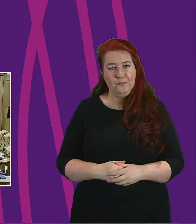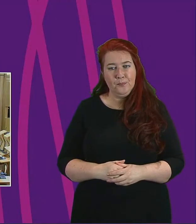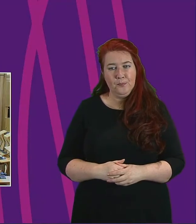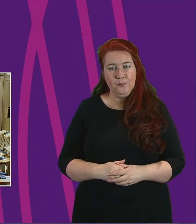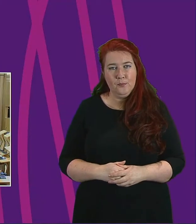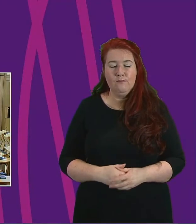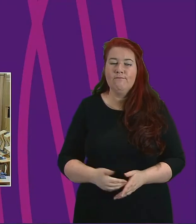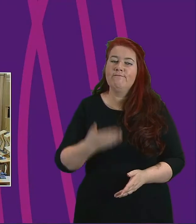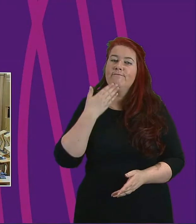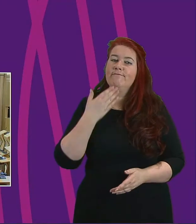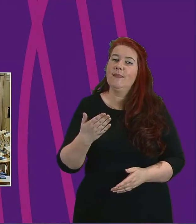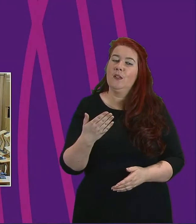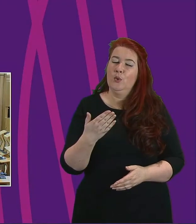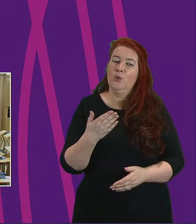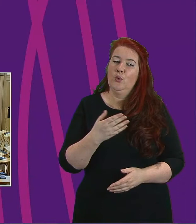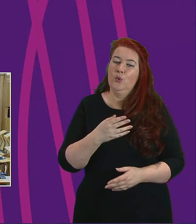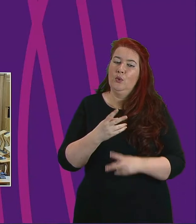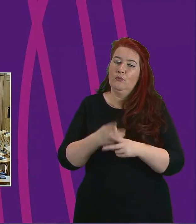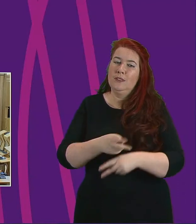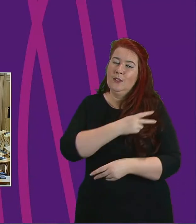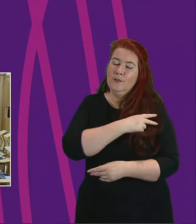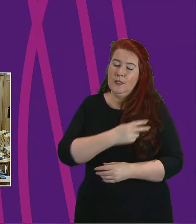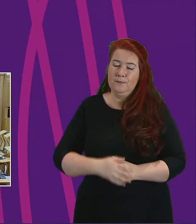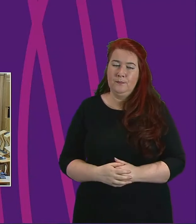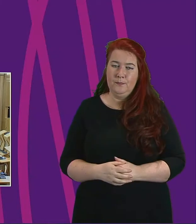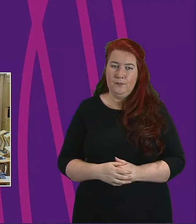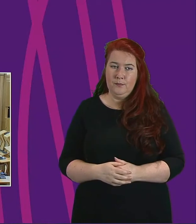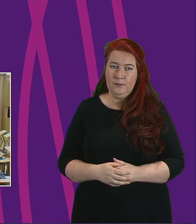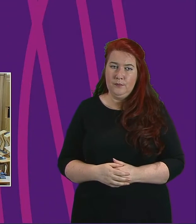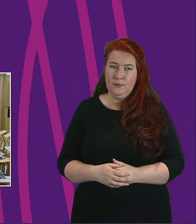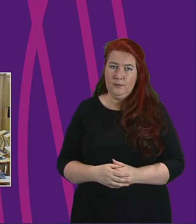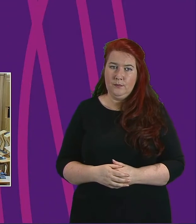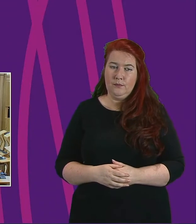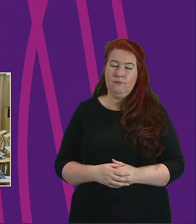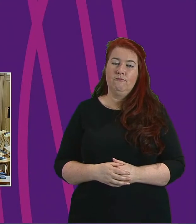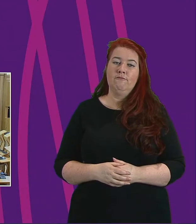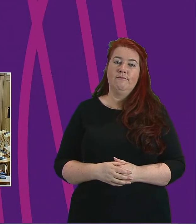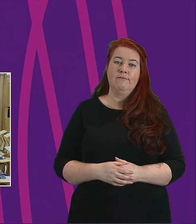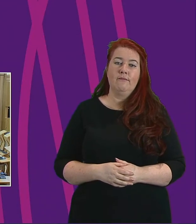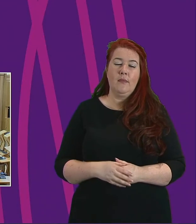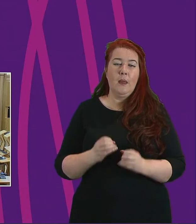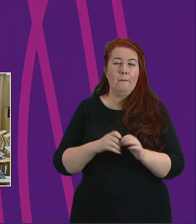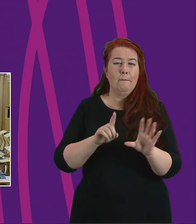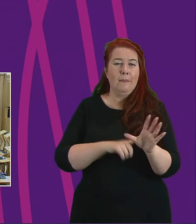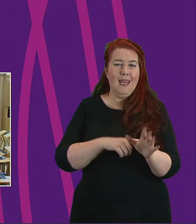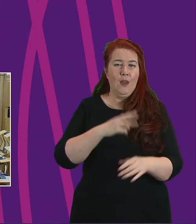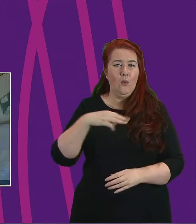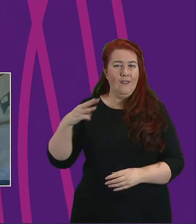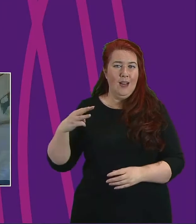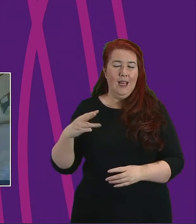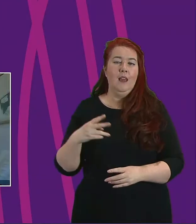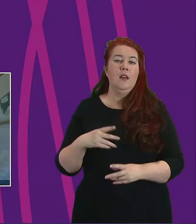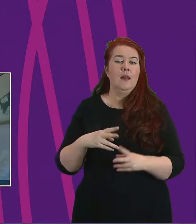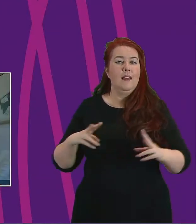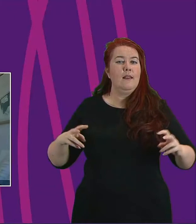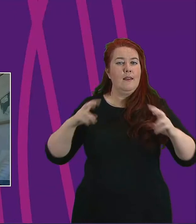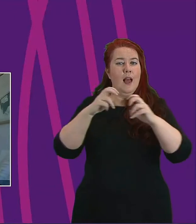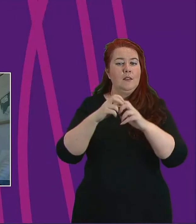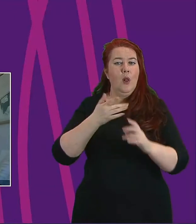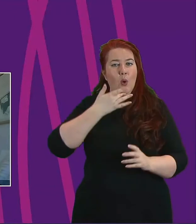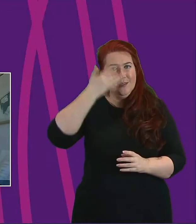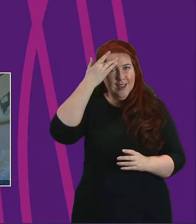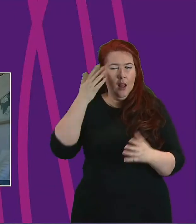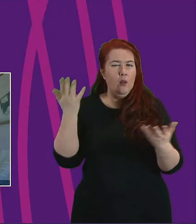Thank you very much, Presiding. The Bay Waverley Castle Hotel, a 77-bedroom hotel in Melrose, part of the